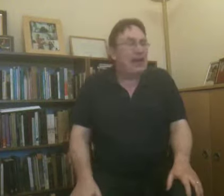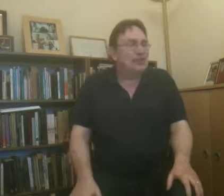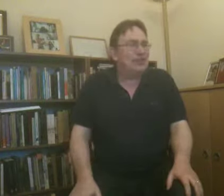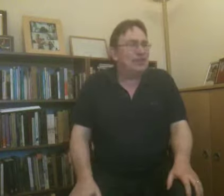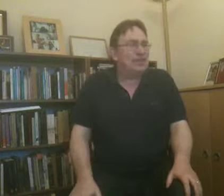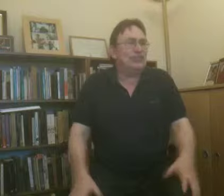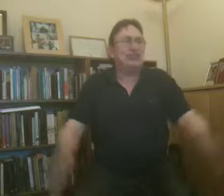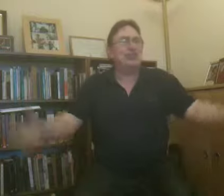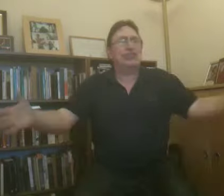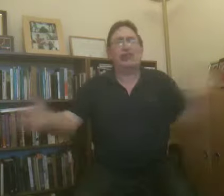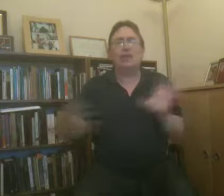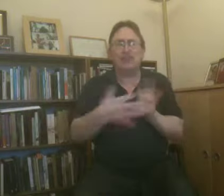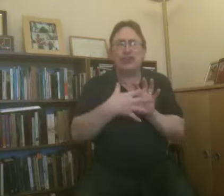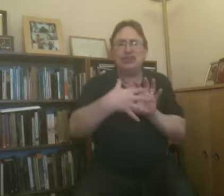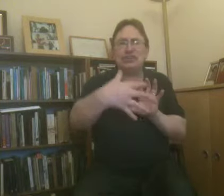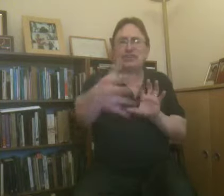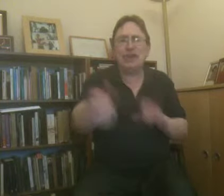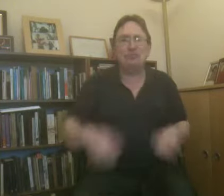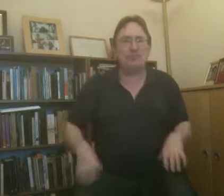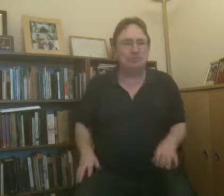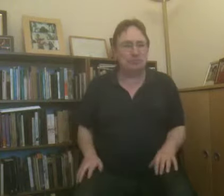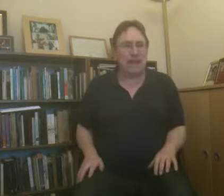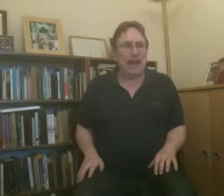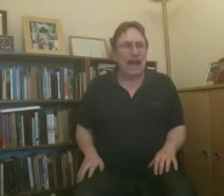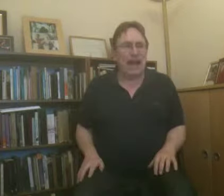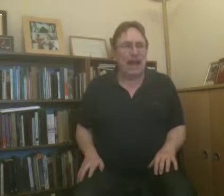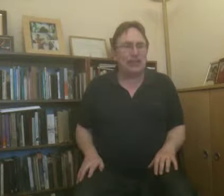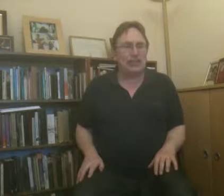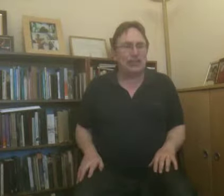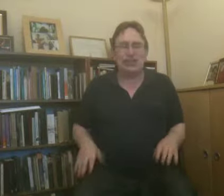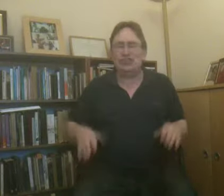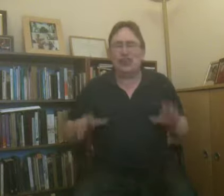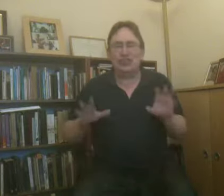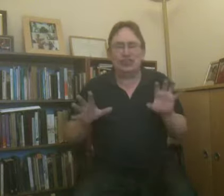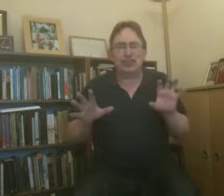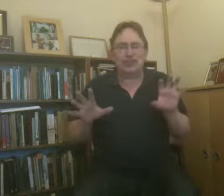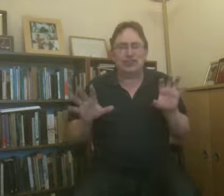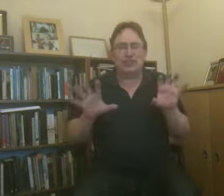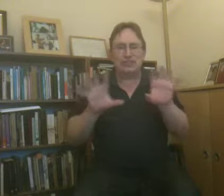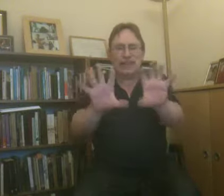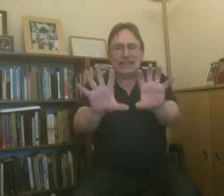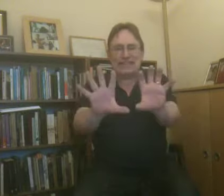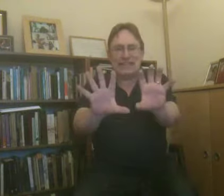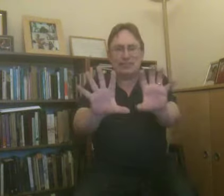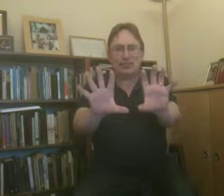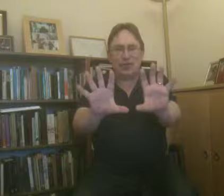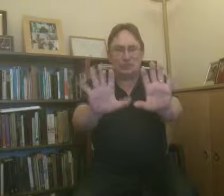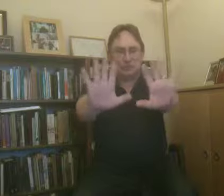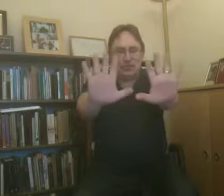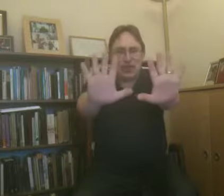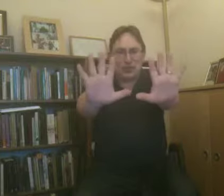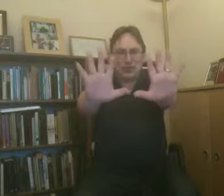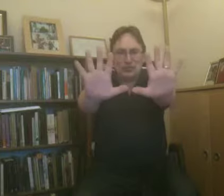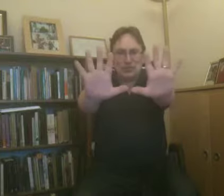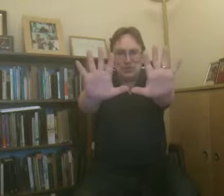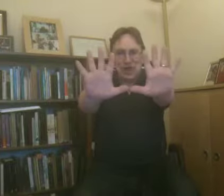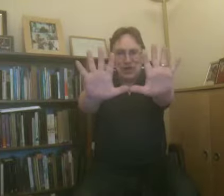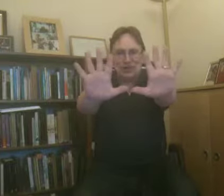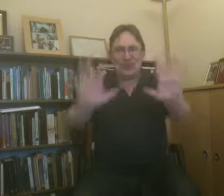And it's interesting, the conversation develops and she starts to try to deflect him from knowing too much about